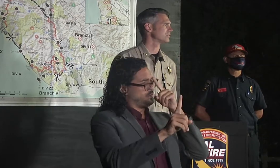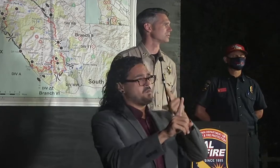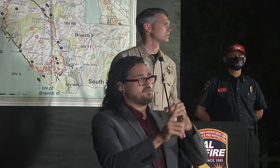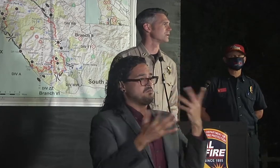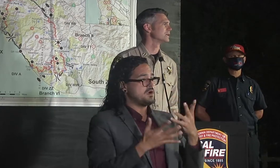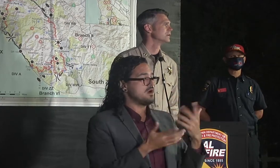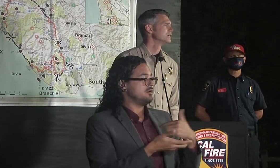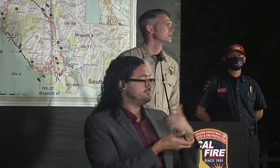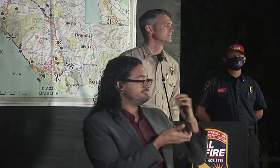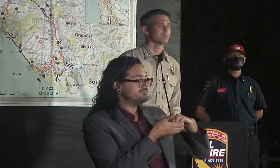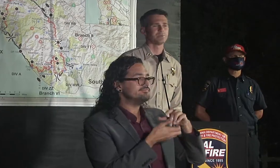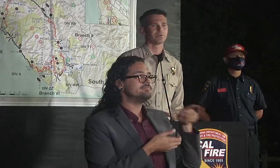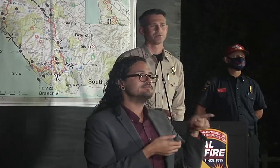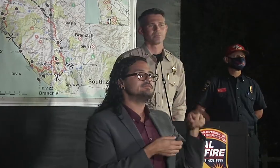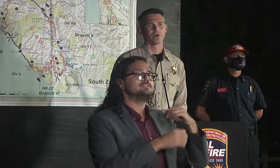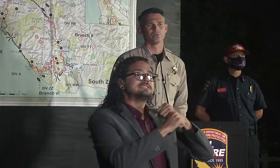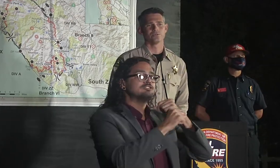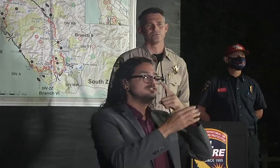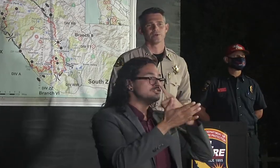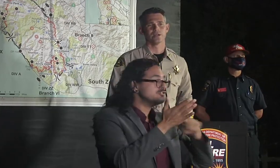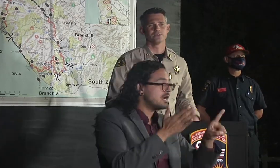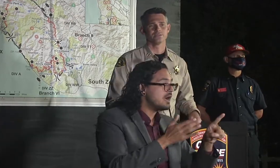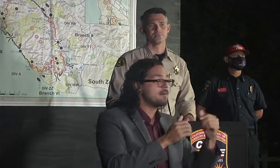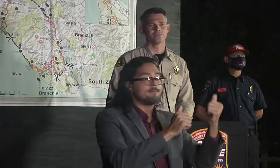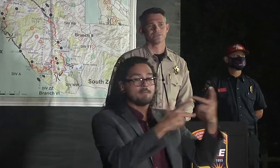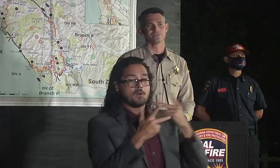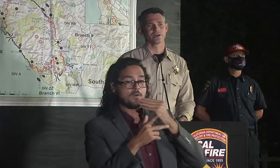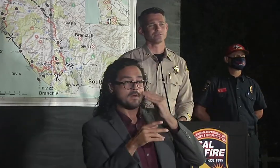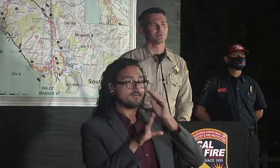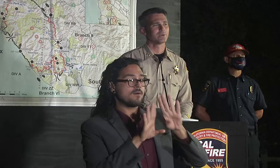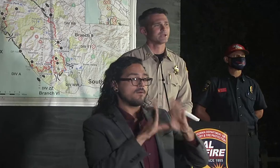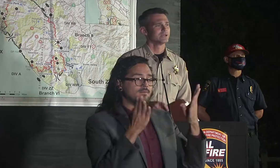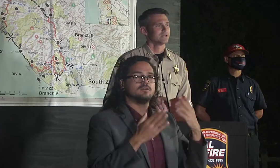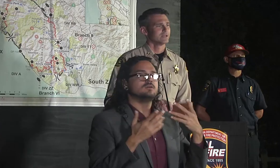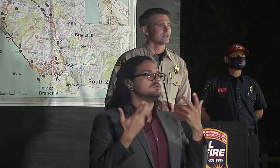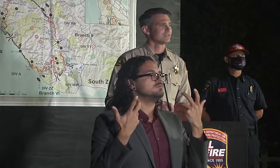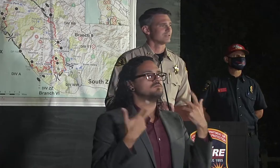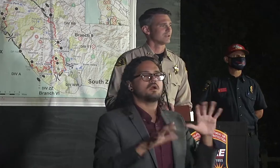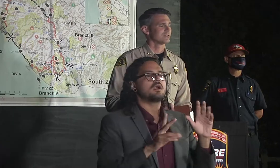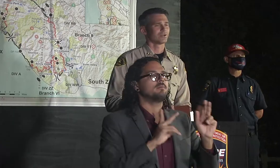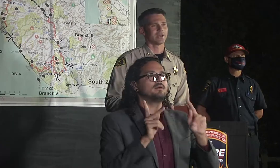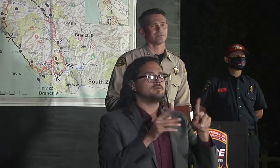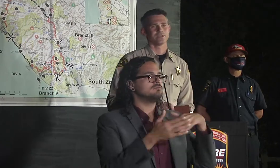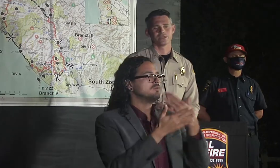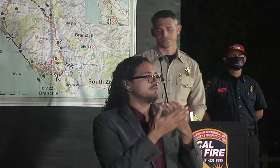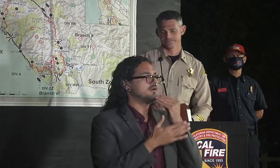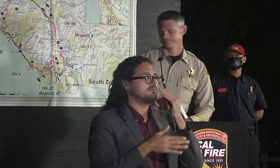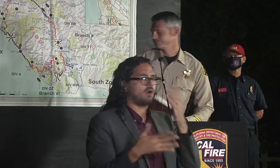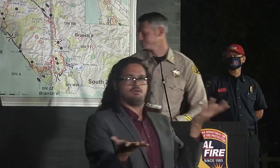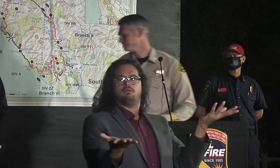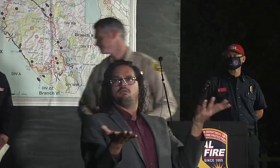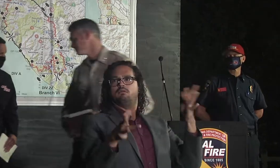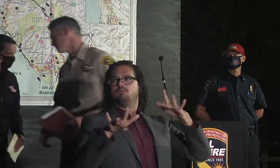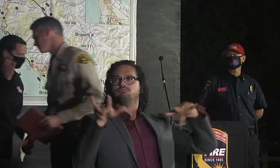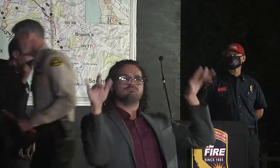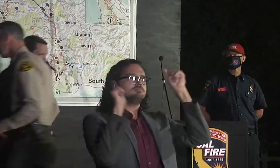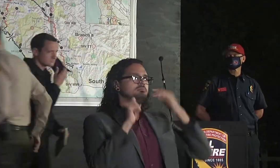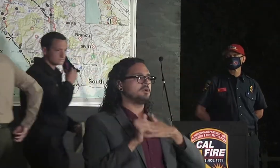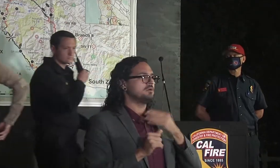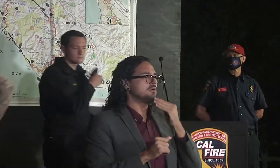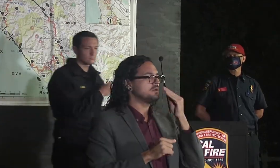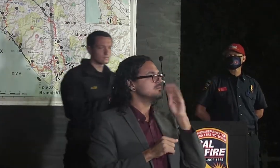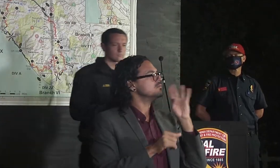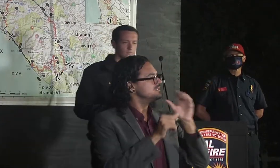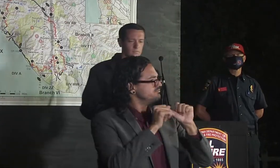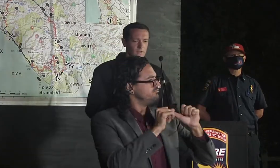security checks that we're doing, so that people don't come home to missing stuff. So anyway, that's all I have. Thank you.